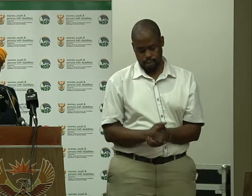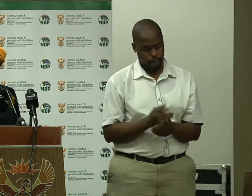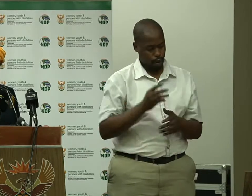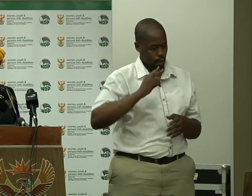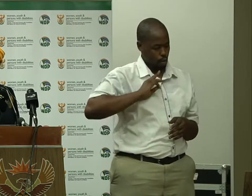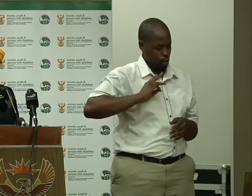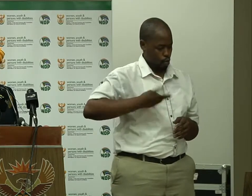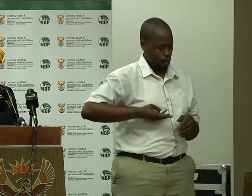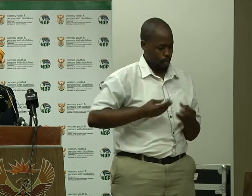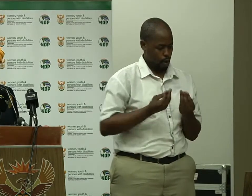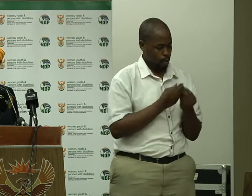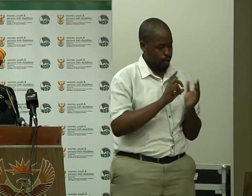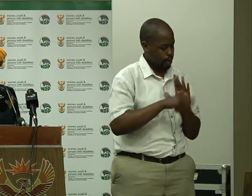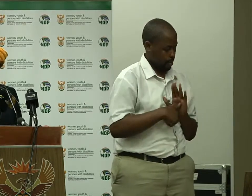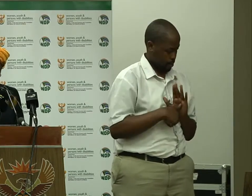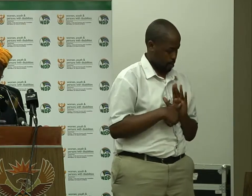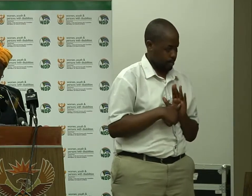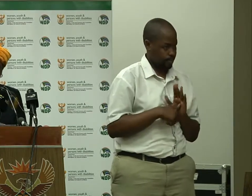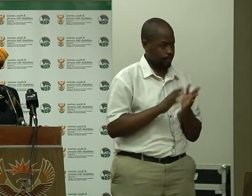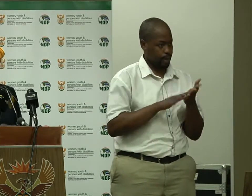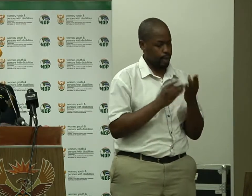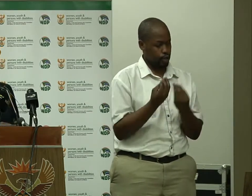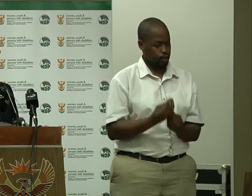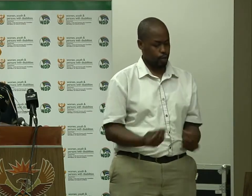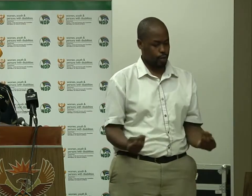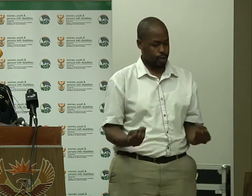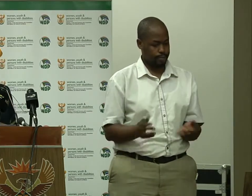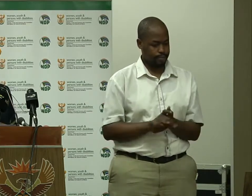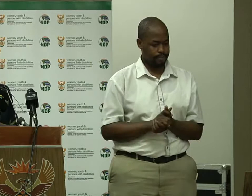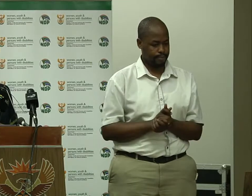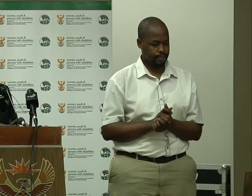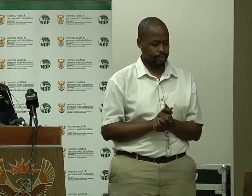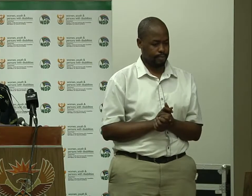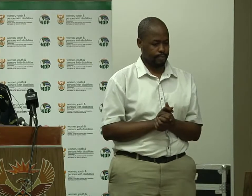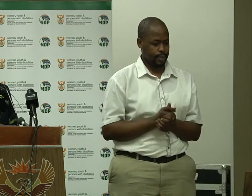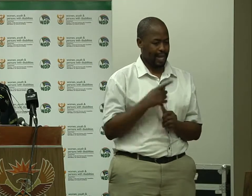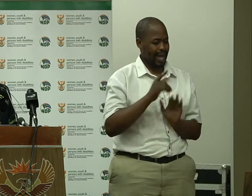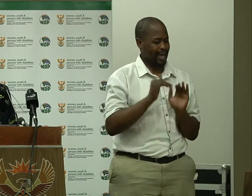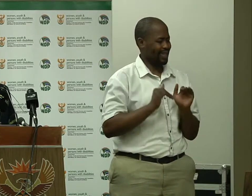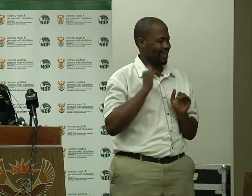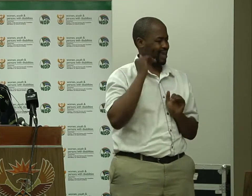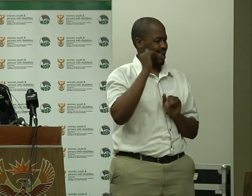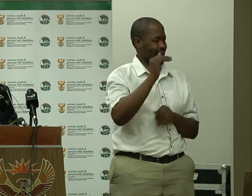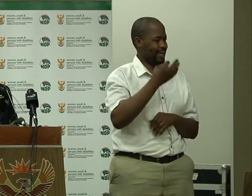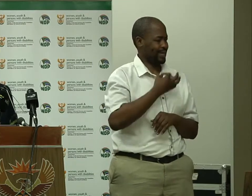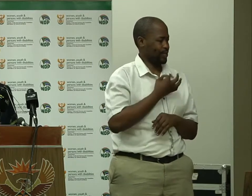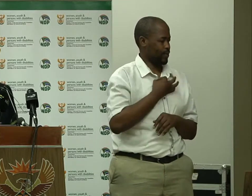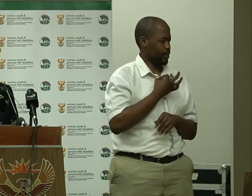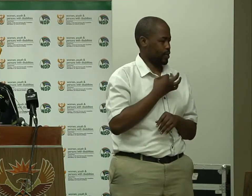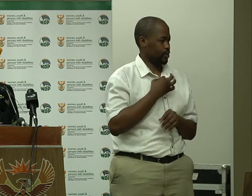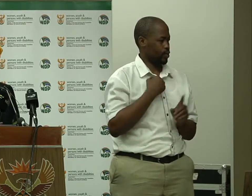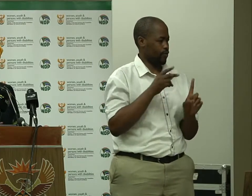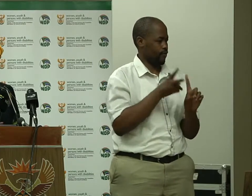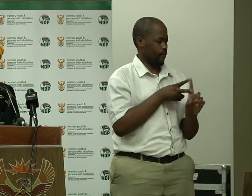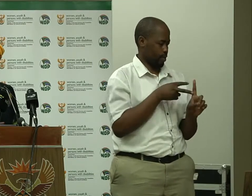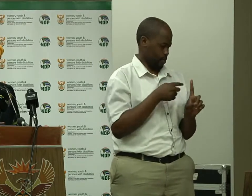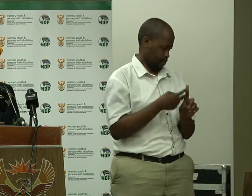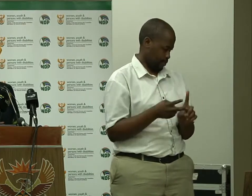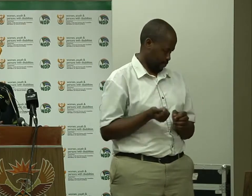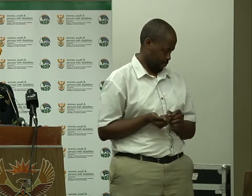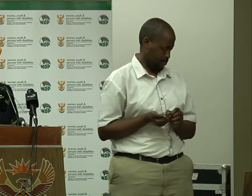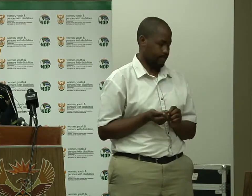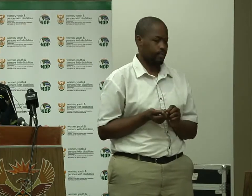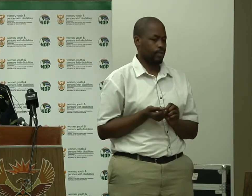Women with disabilities and children are at higher risk of being victimized